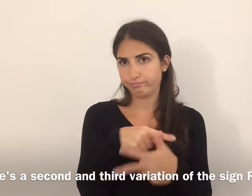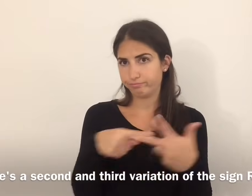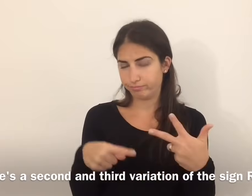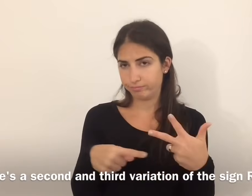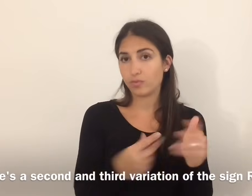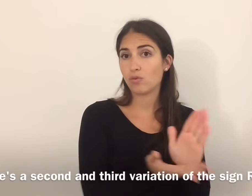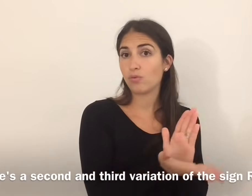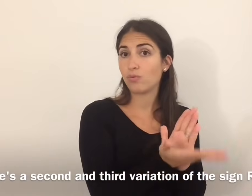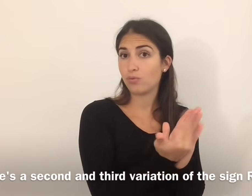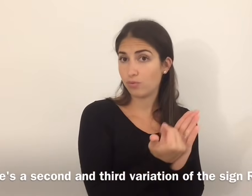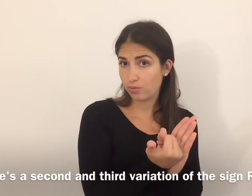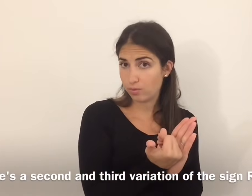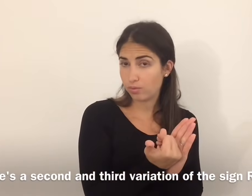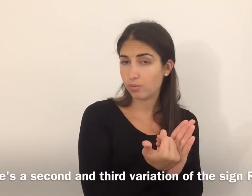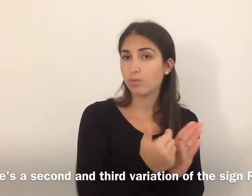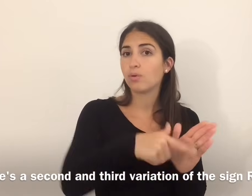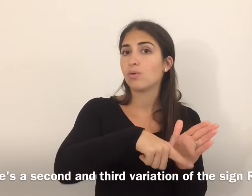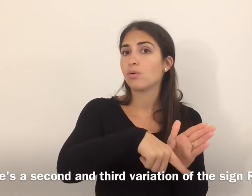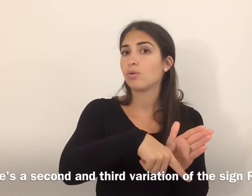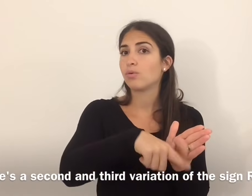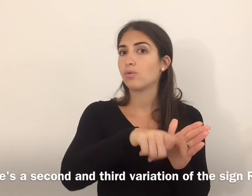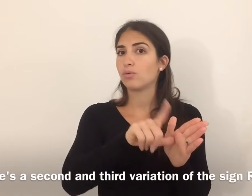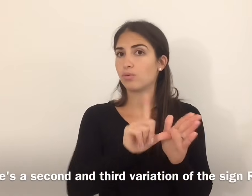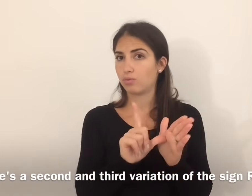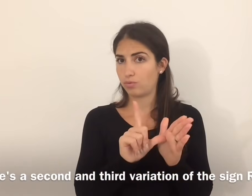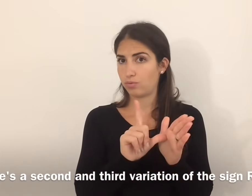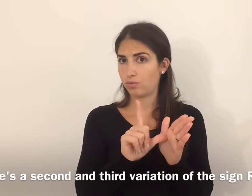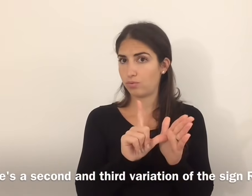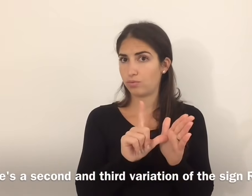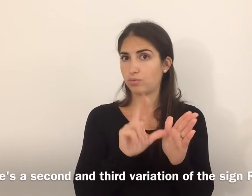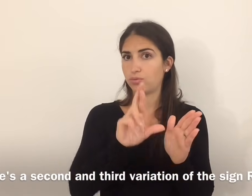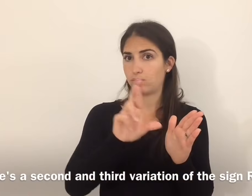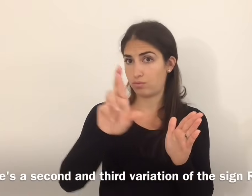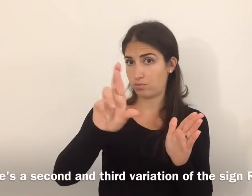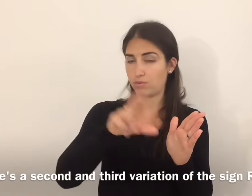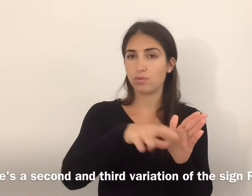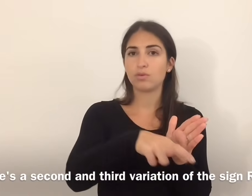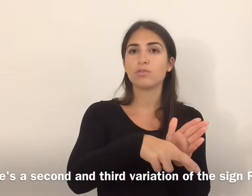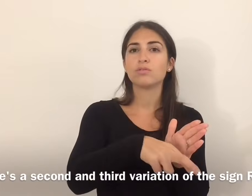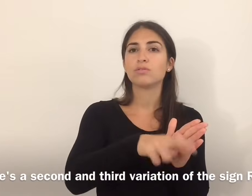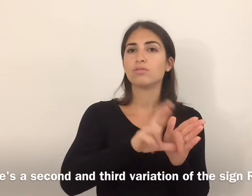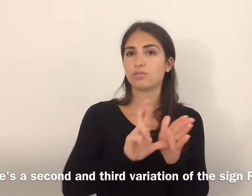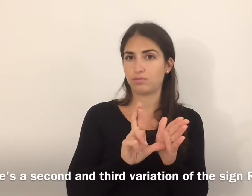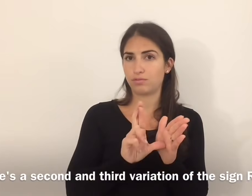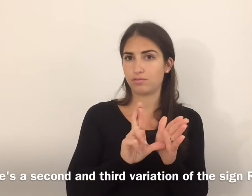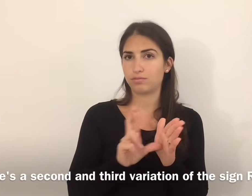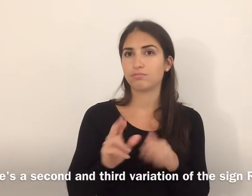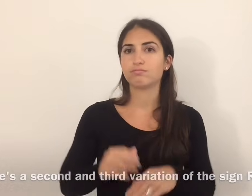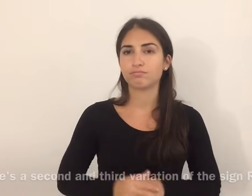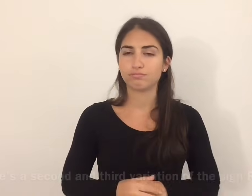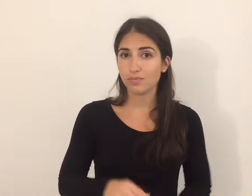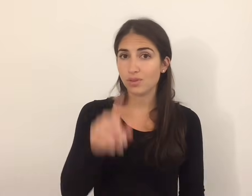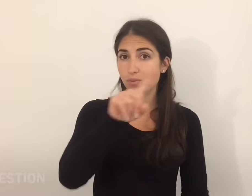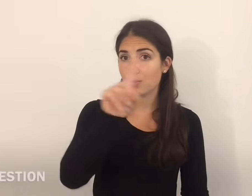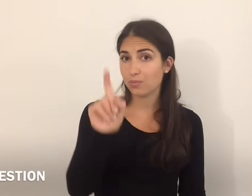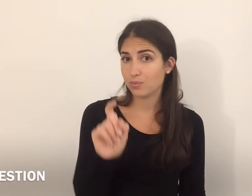They're all the same, review, review, or review. You may see any of